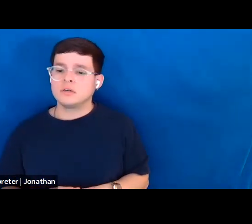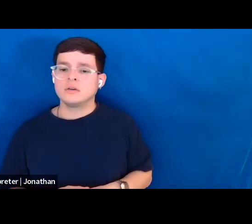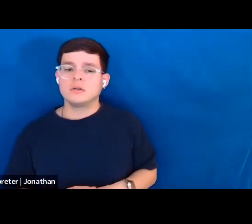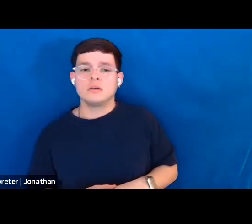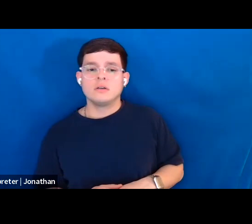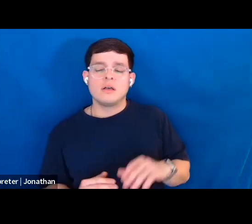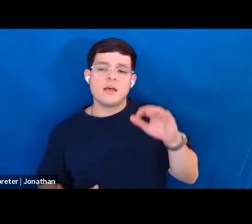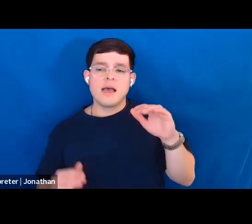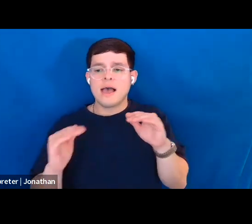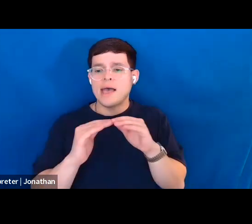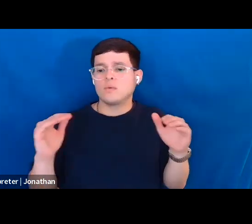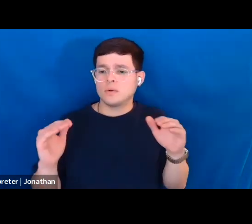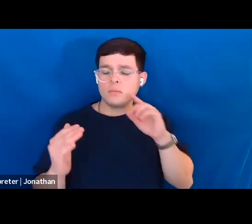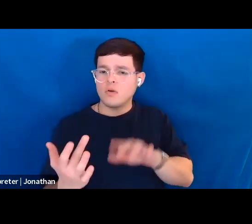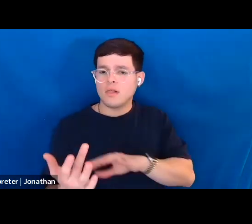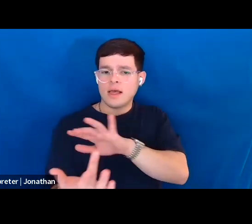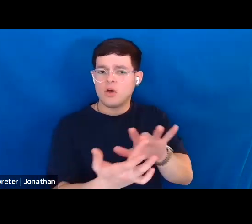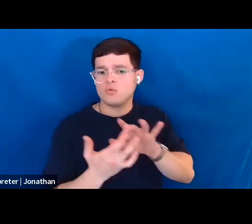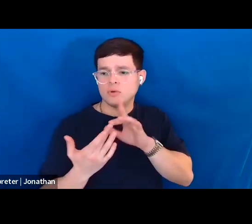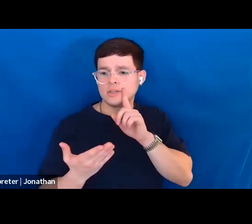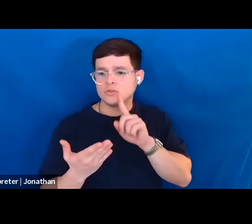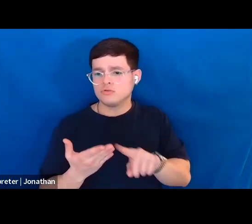equitable outreach strategy